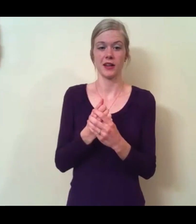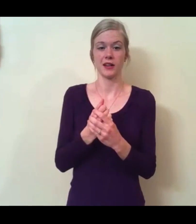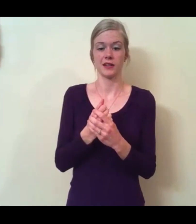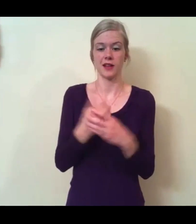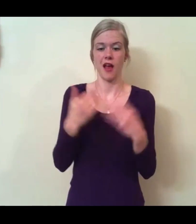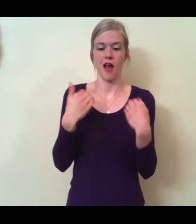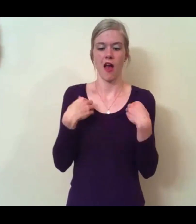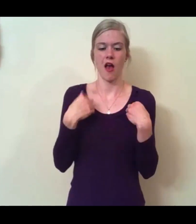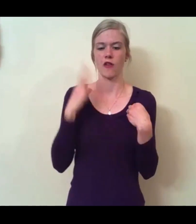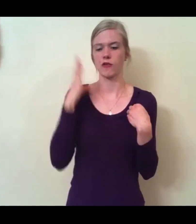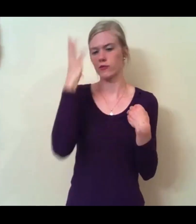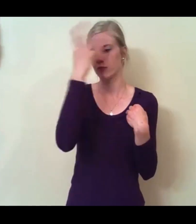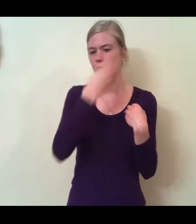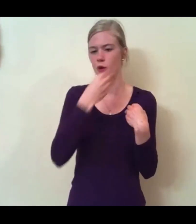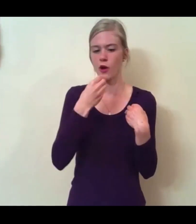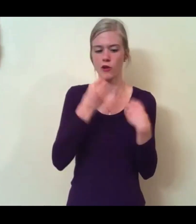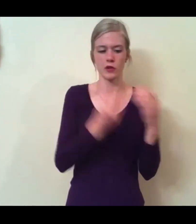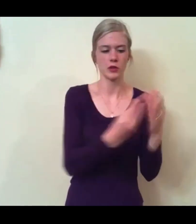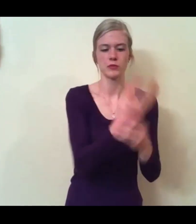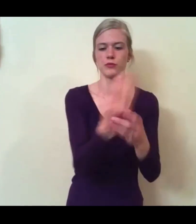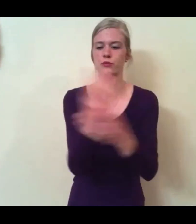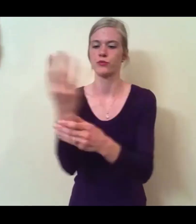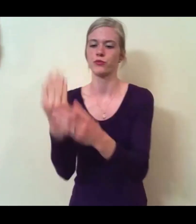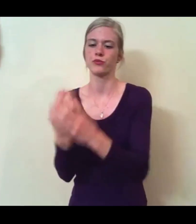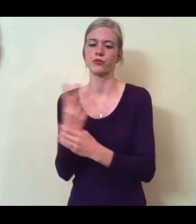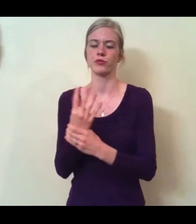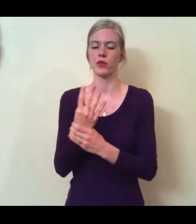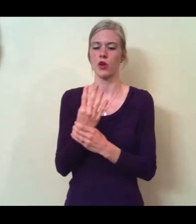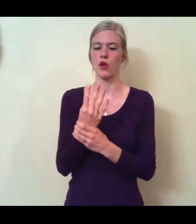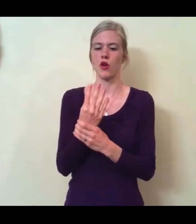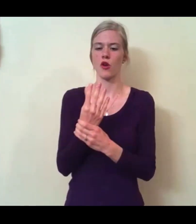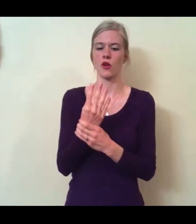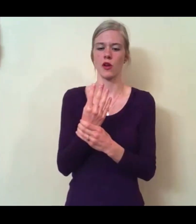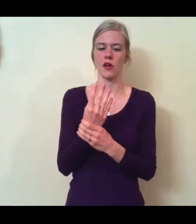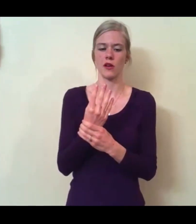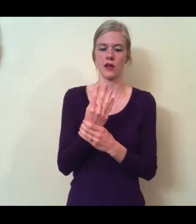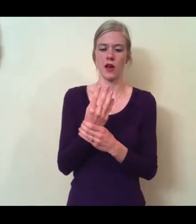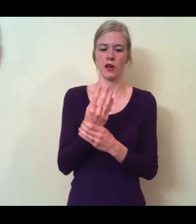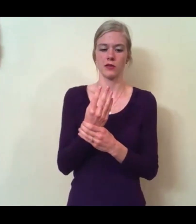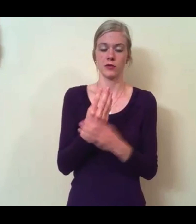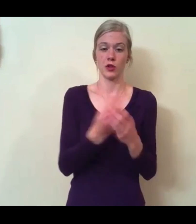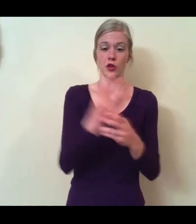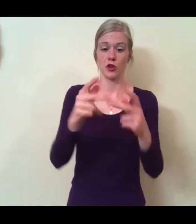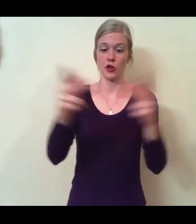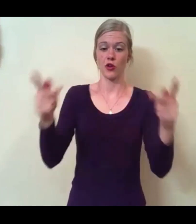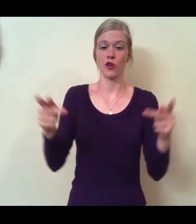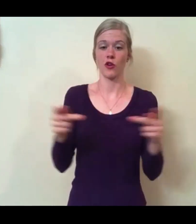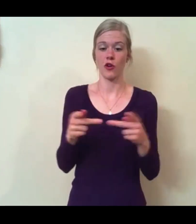and your garden will be a total delight, and you won't have to work very hard at all.